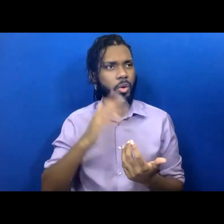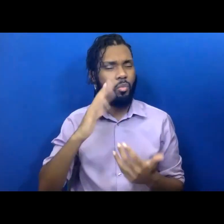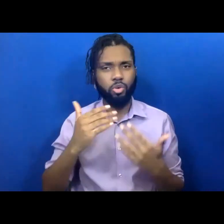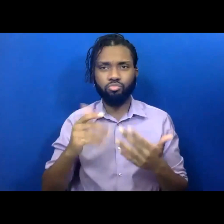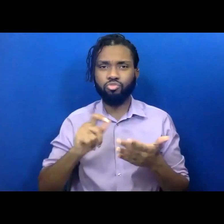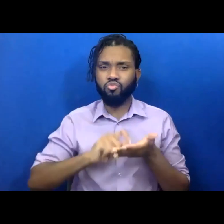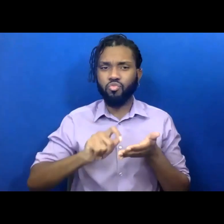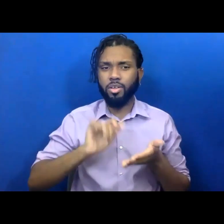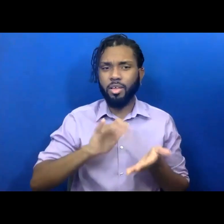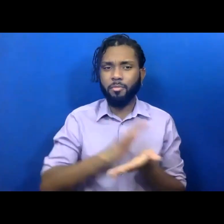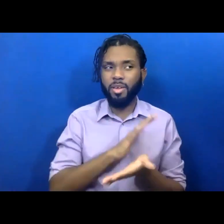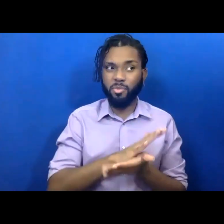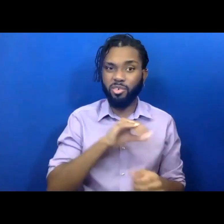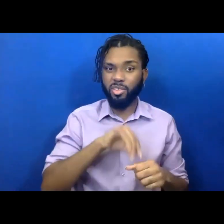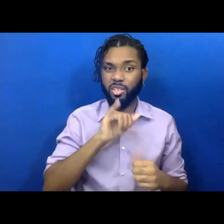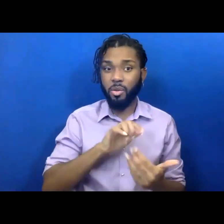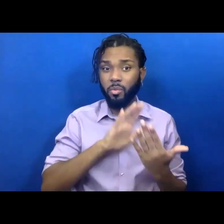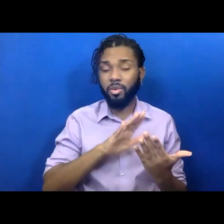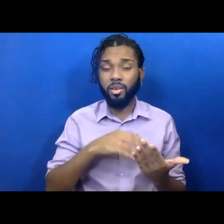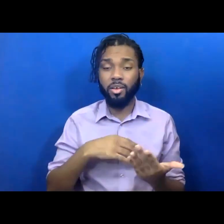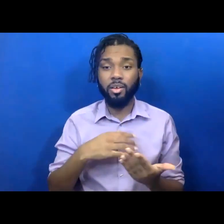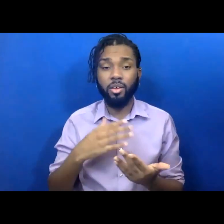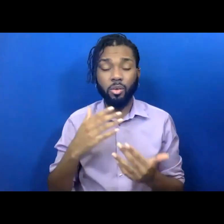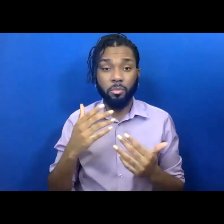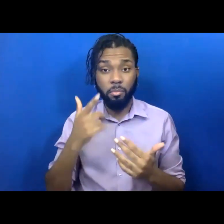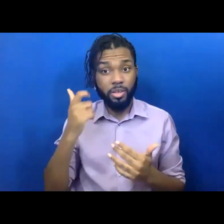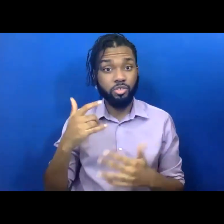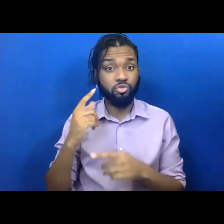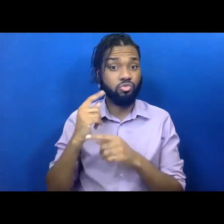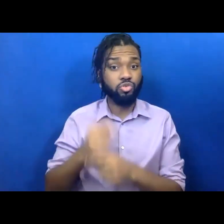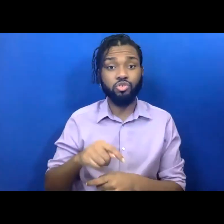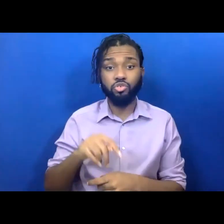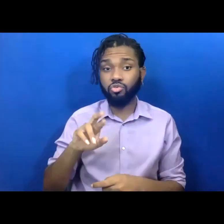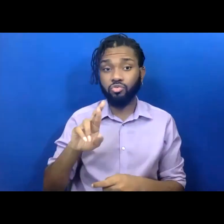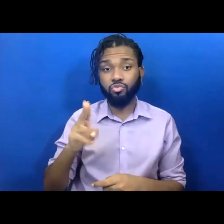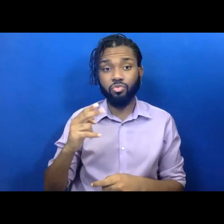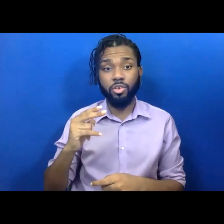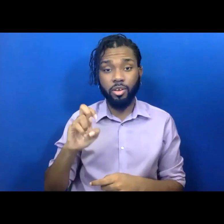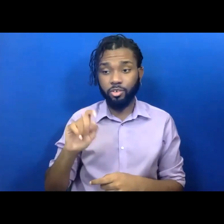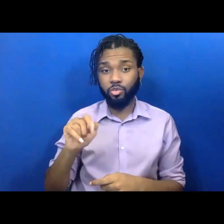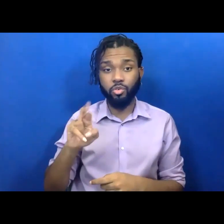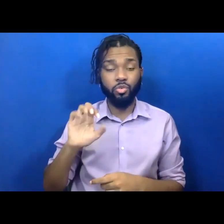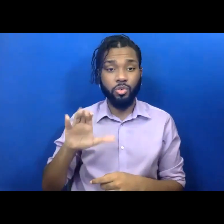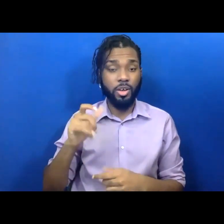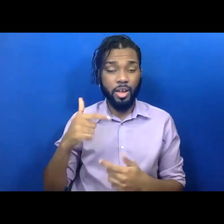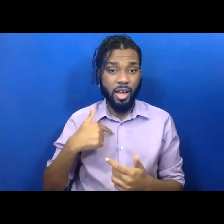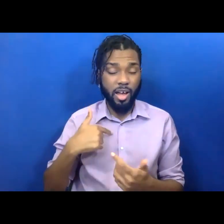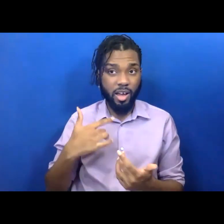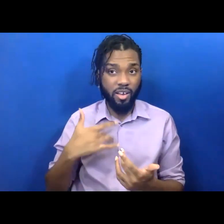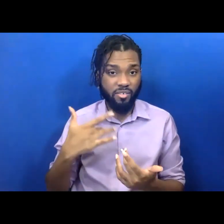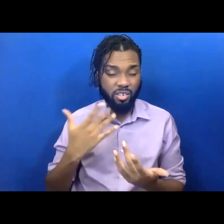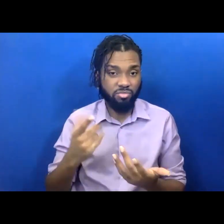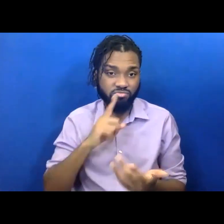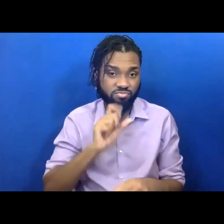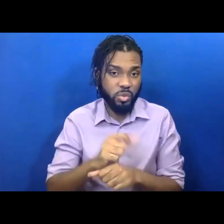this way? I mean, the traditional rhetoric that I was socializing is that we do not have a choice, that I can't be a